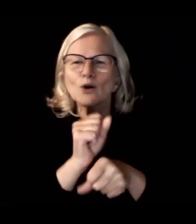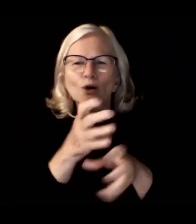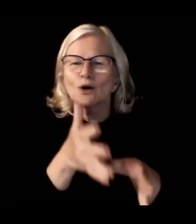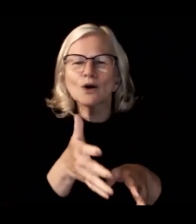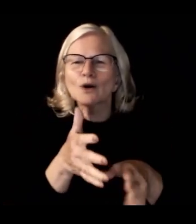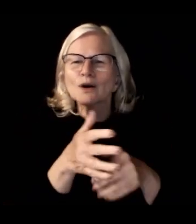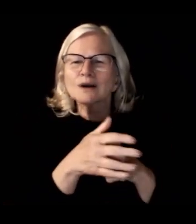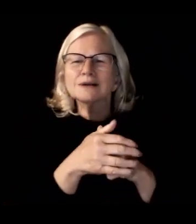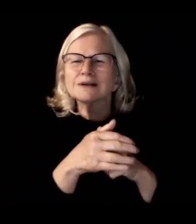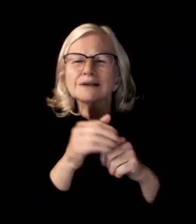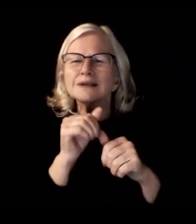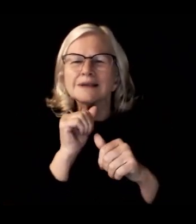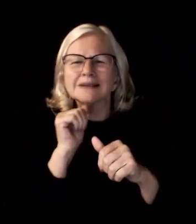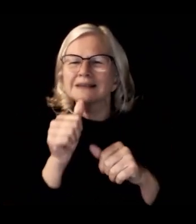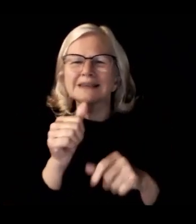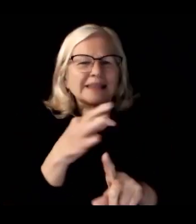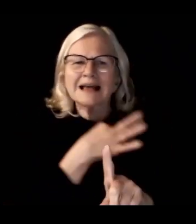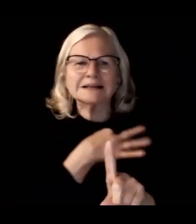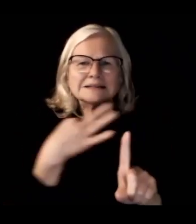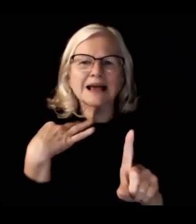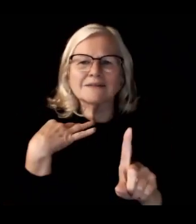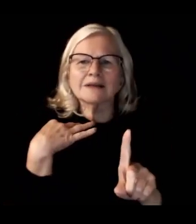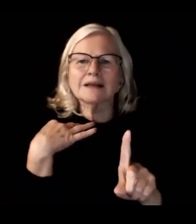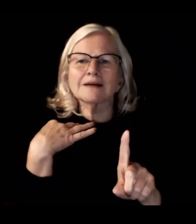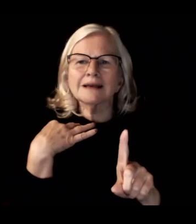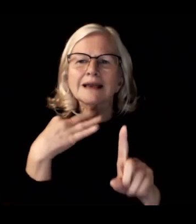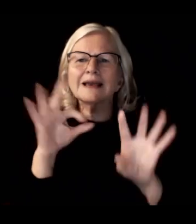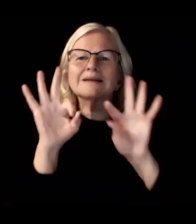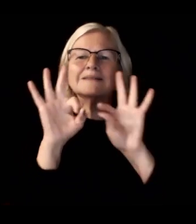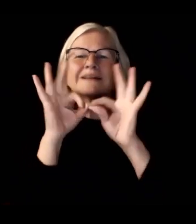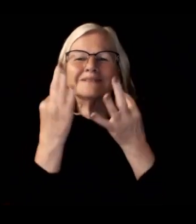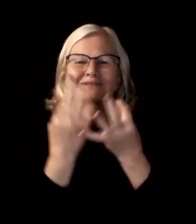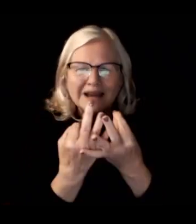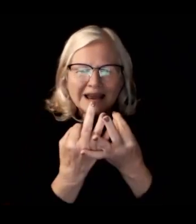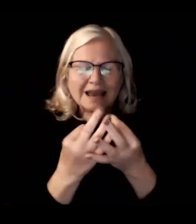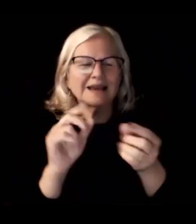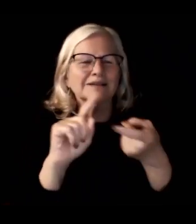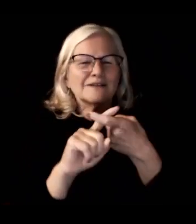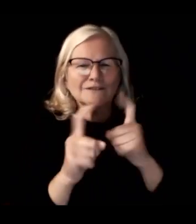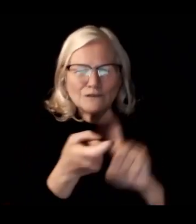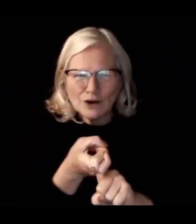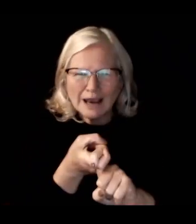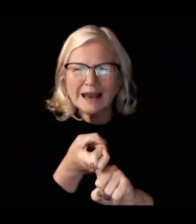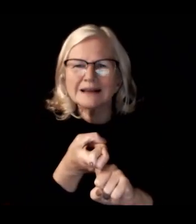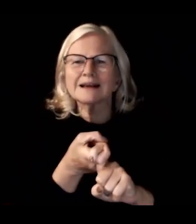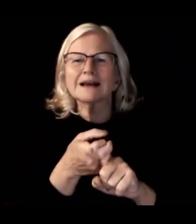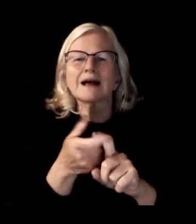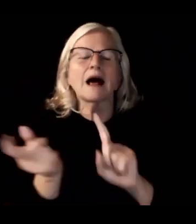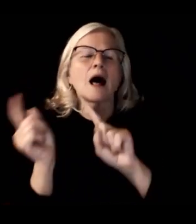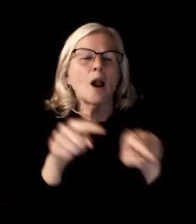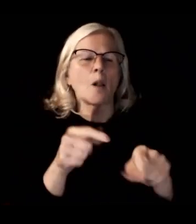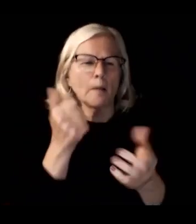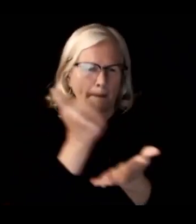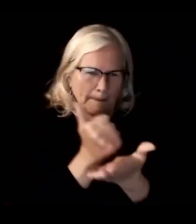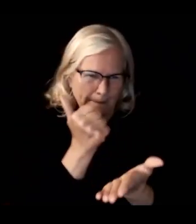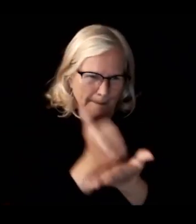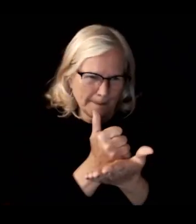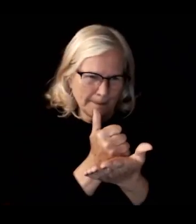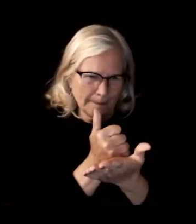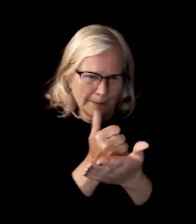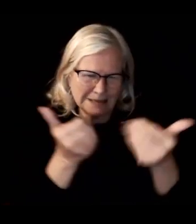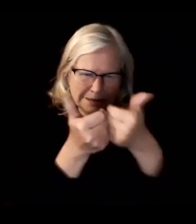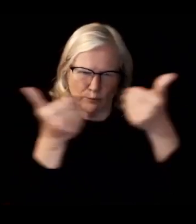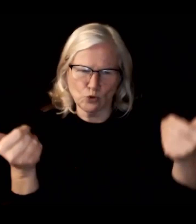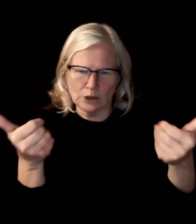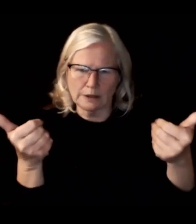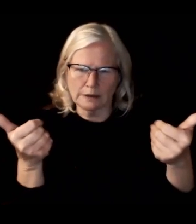services to assist the resident. So just to clarify, I can understand why you might have gotten confused. Yeah, thank